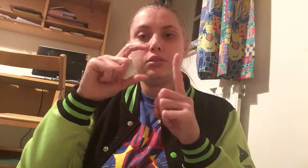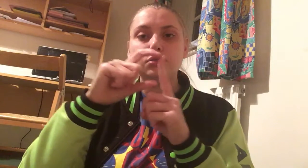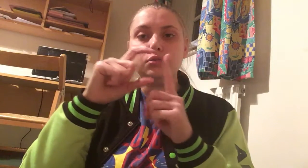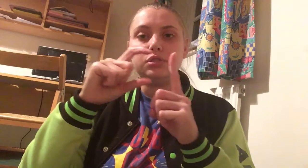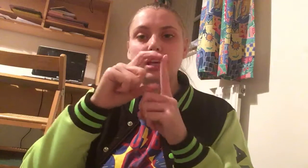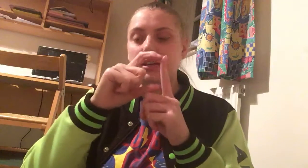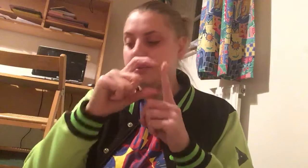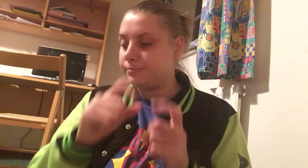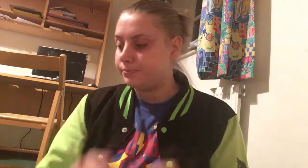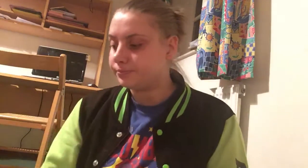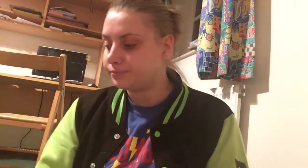Daughter.